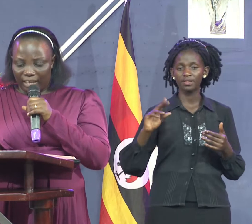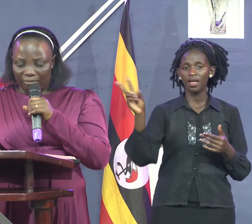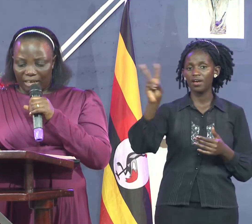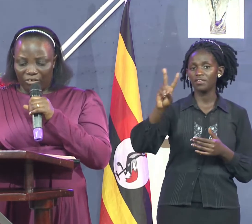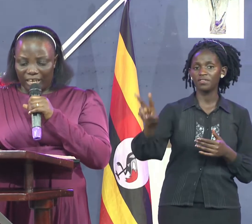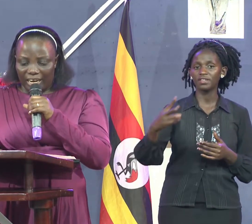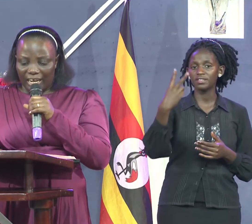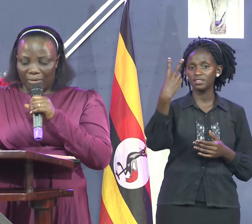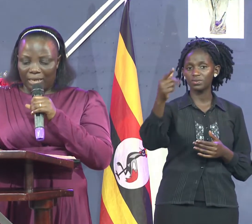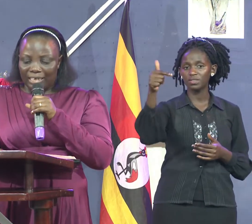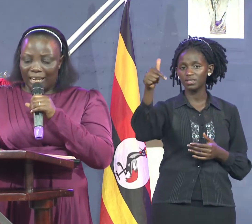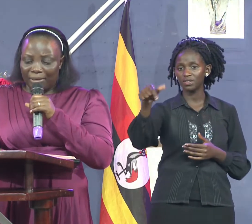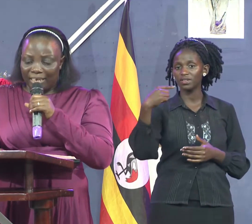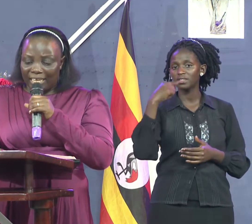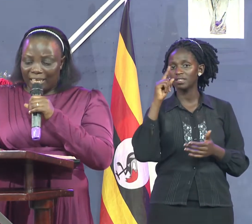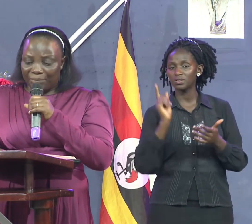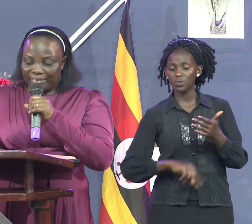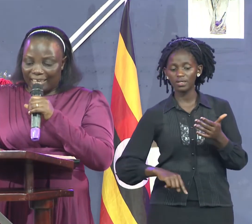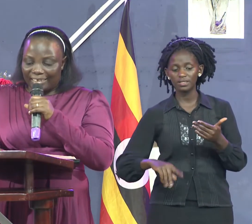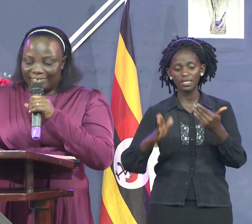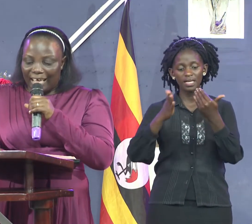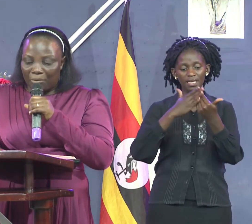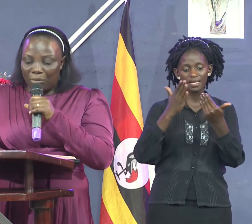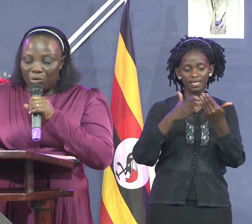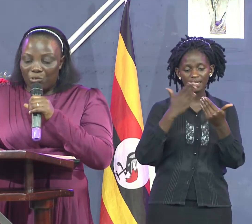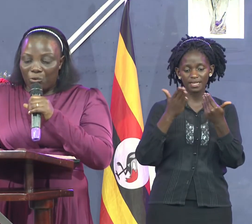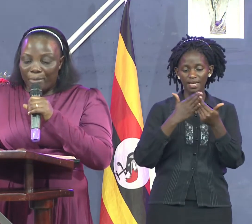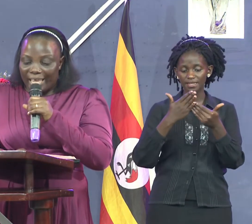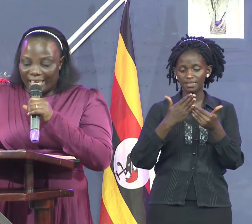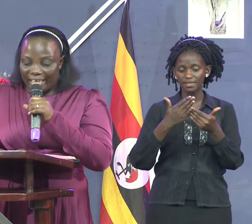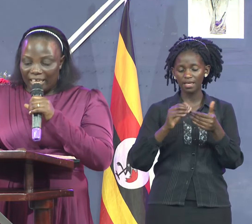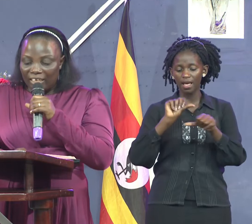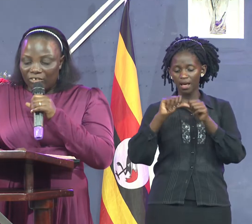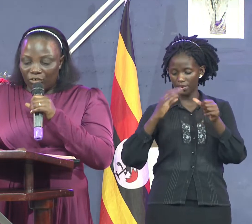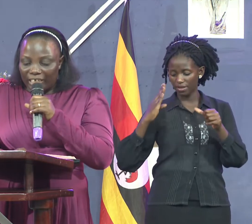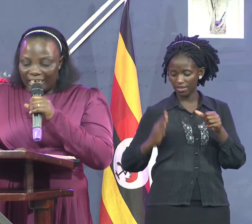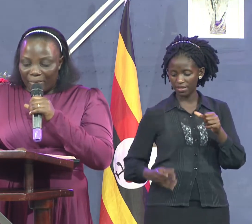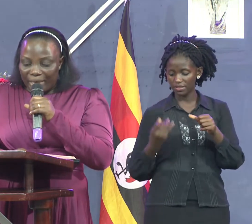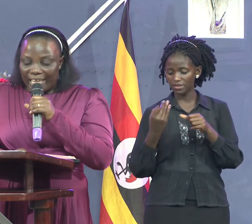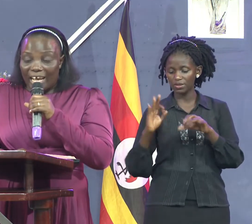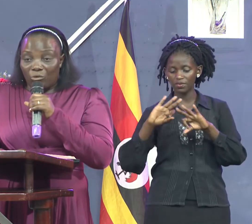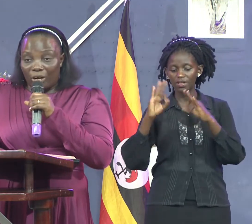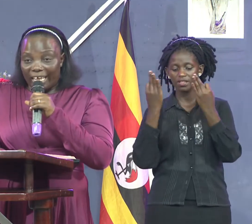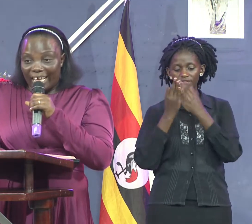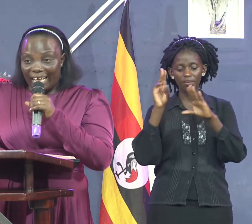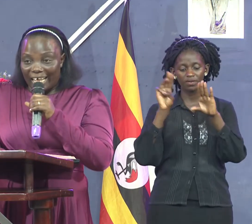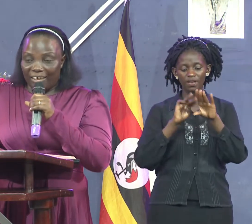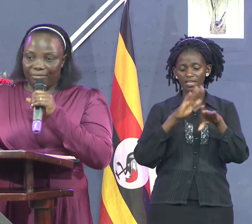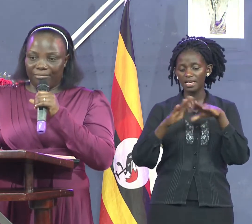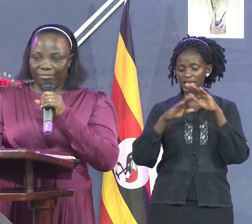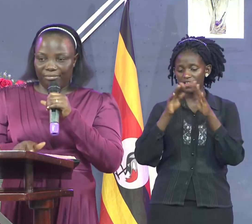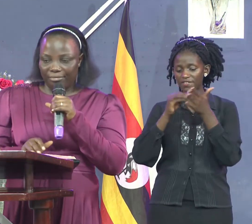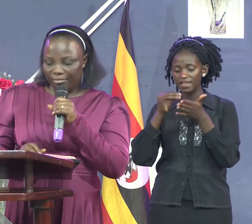bilimu musamba yongera nagamba nti alabirira nnyo empisa zaabo mu nyumba ye sotali ya mmere ya